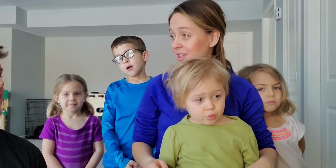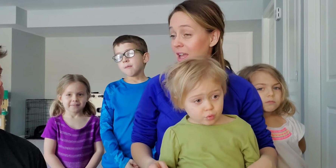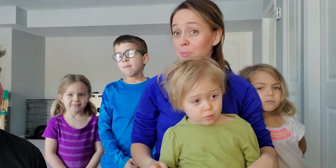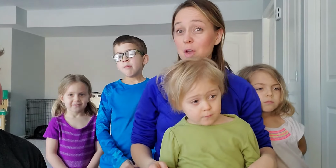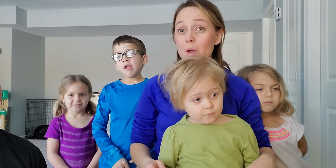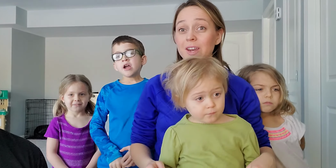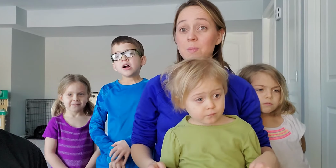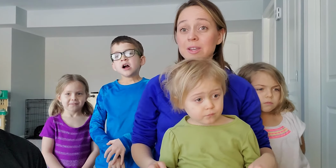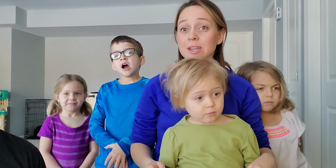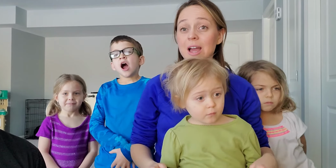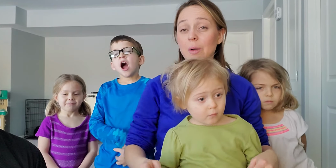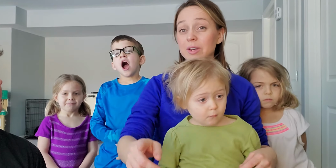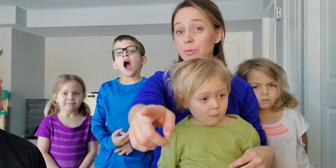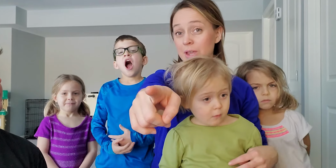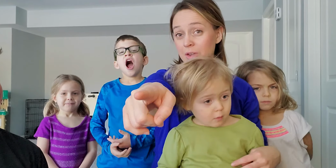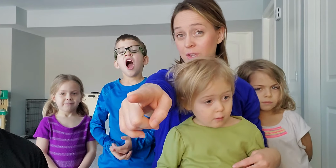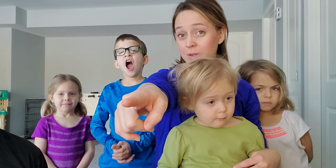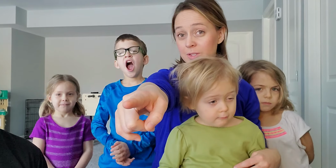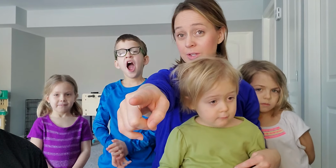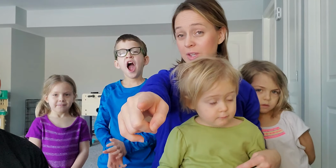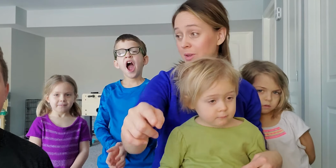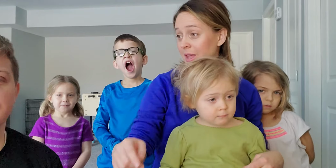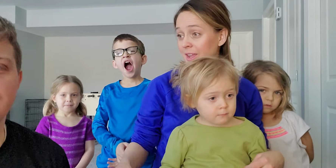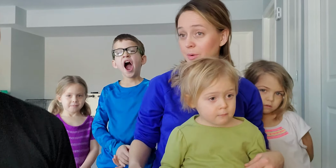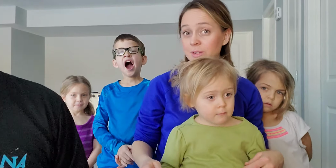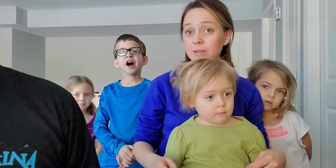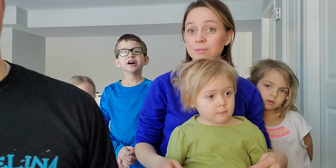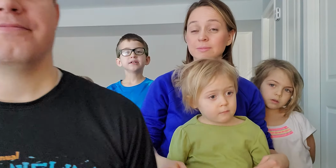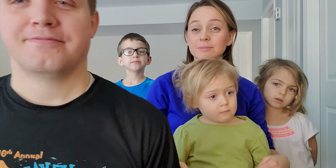I'm going on a picnic and I want to bring, can you come closer so you can be in that camera also?